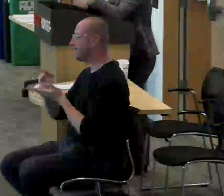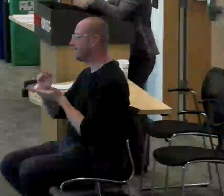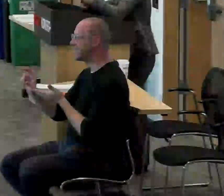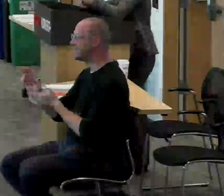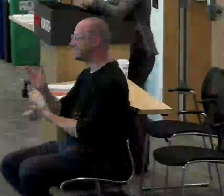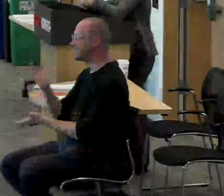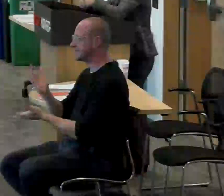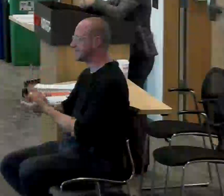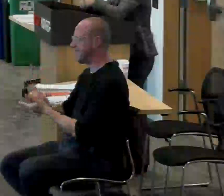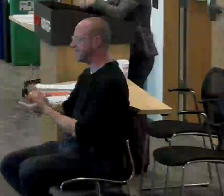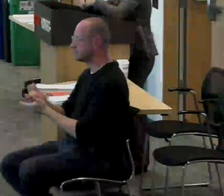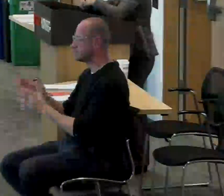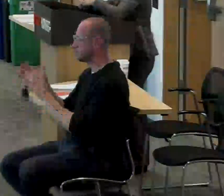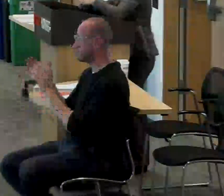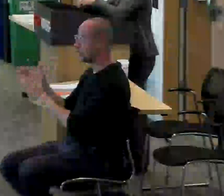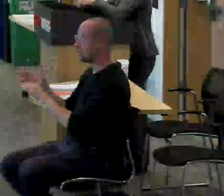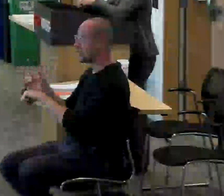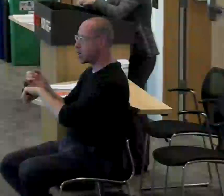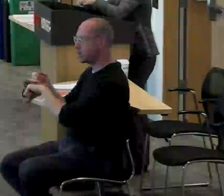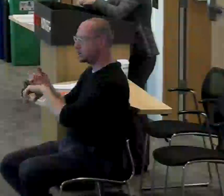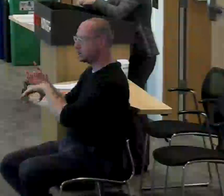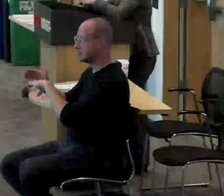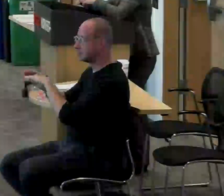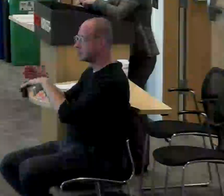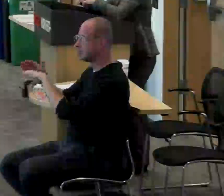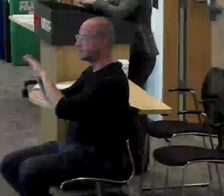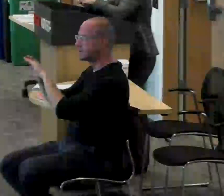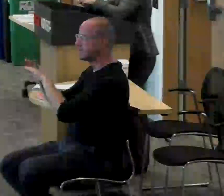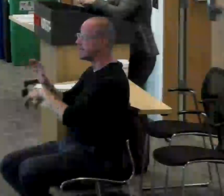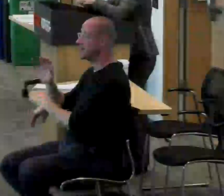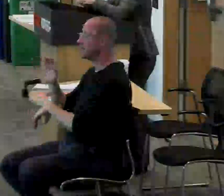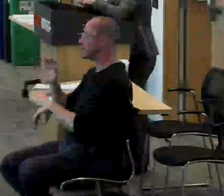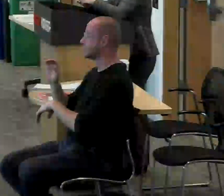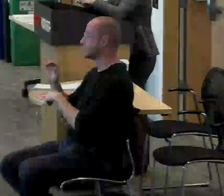and pay regular taxes on it.